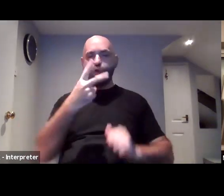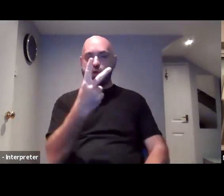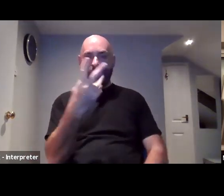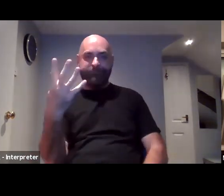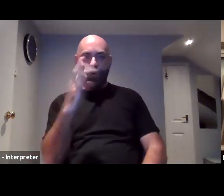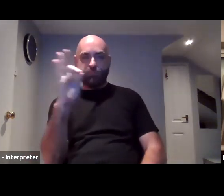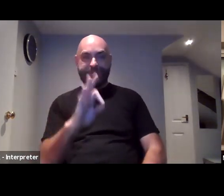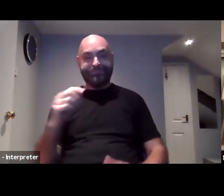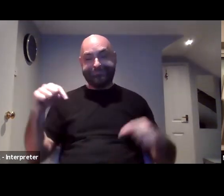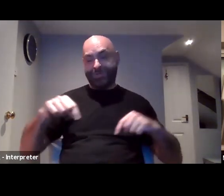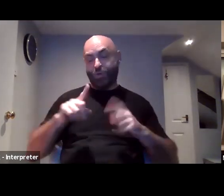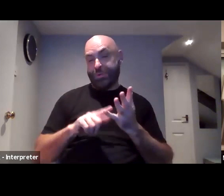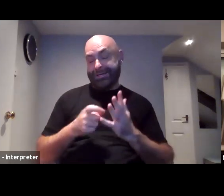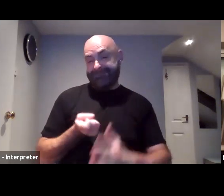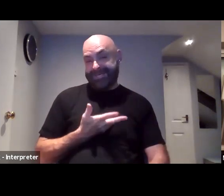24%.